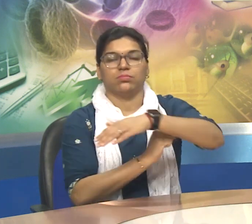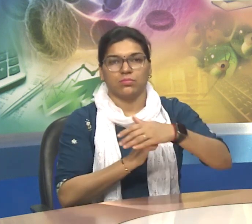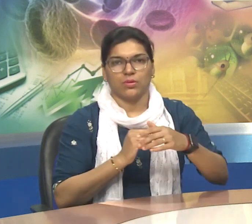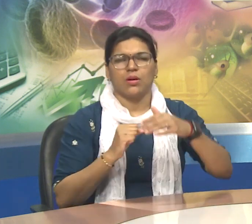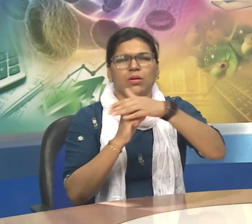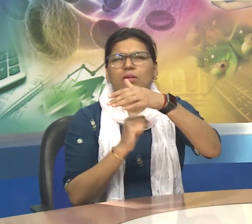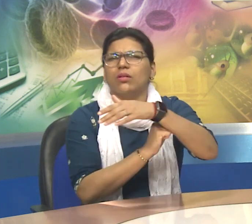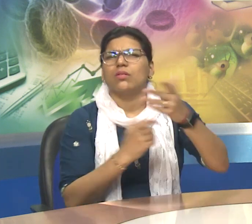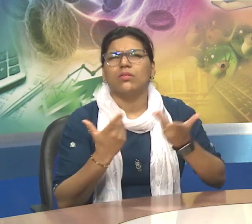Pillars.